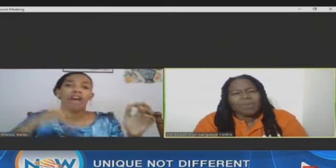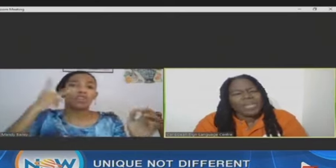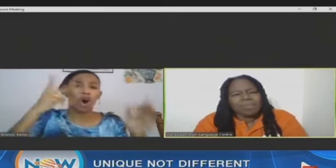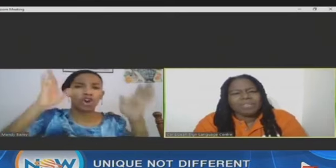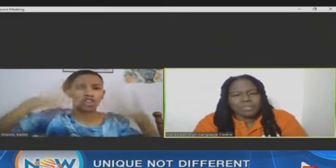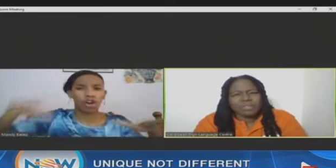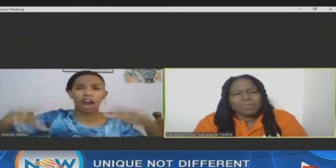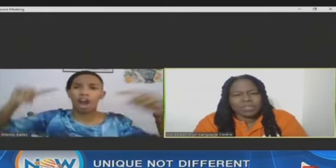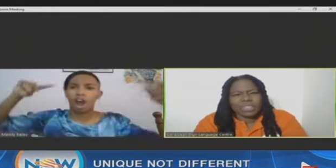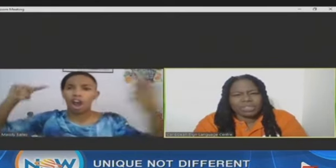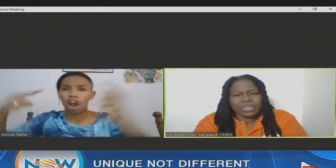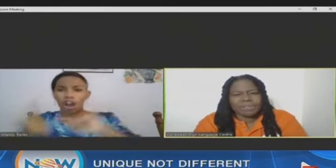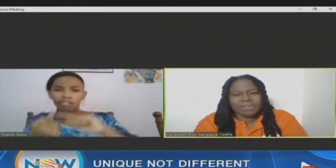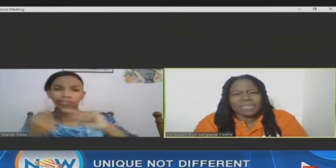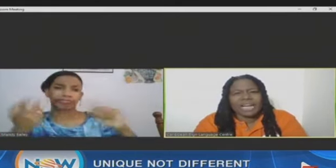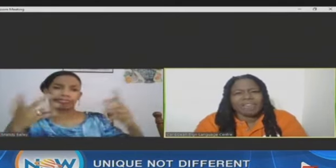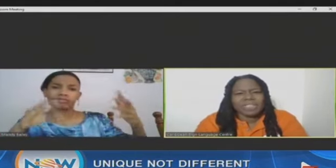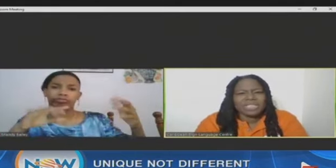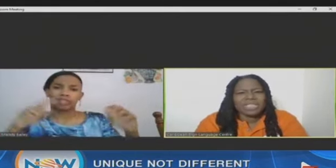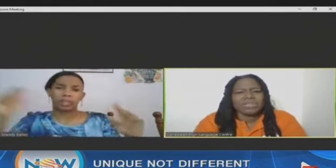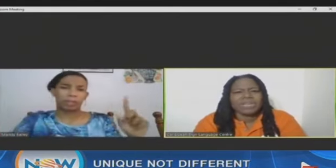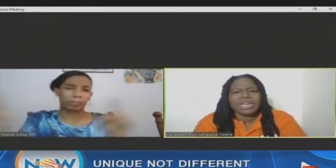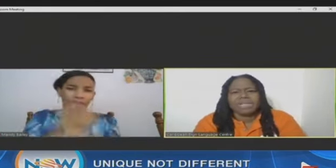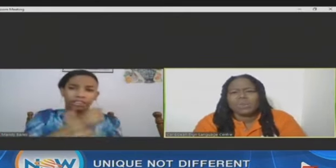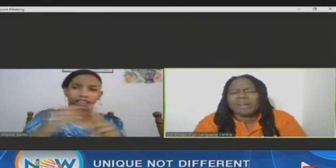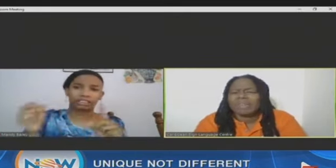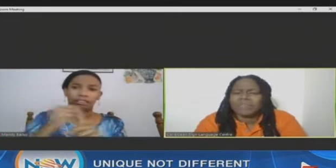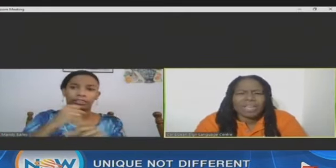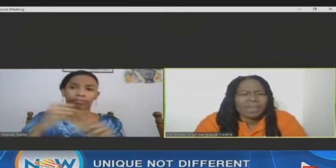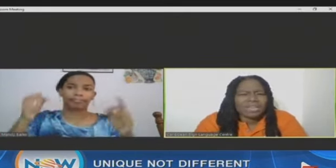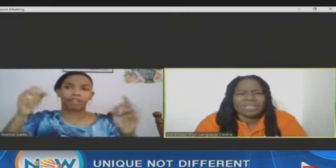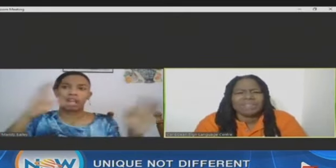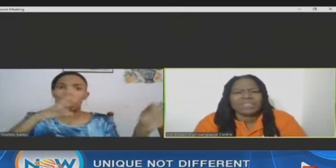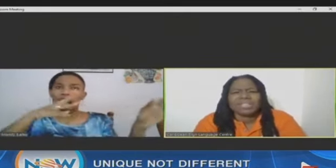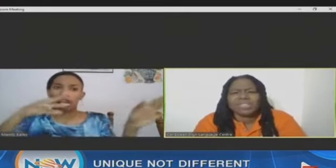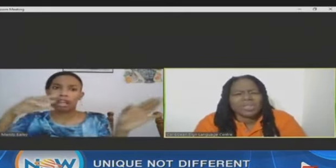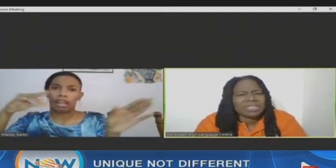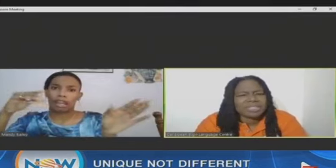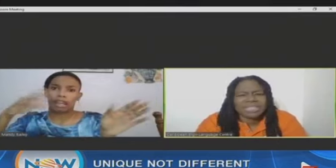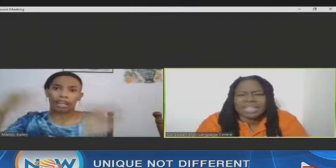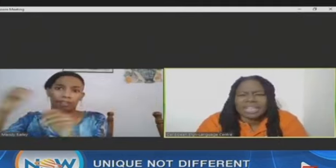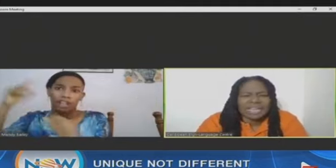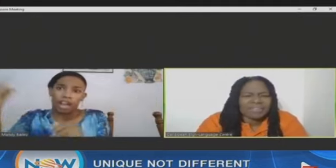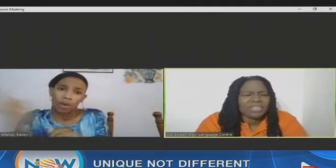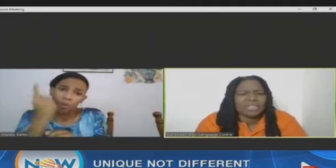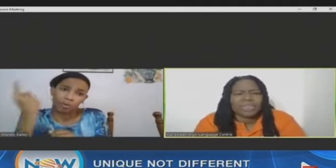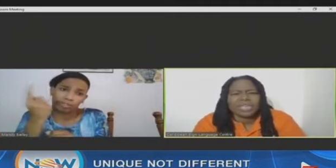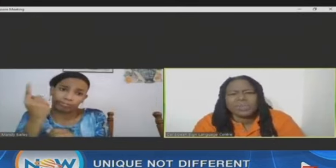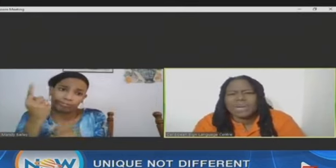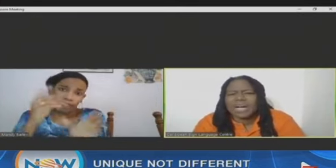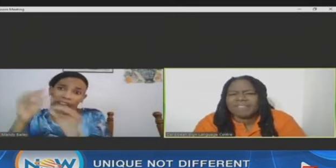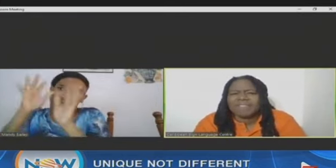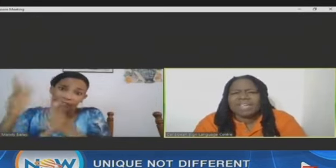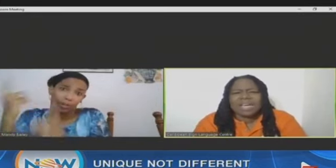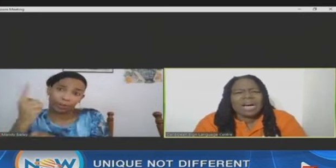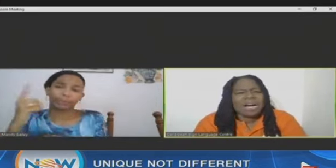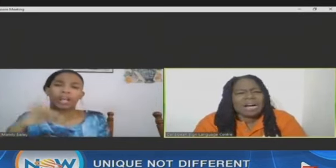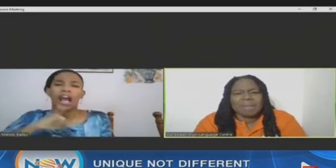I want to help different groups of children. I've seen children who have very difficult struggles in their life, children who